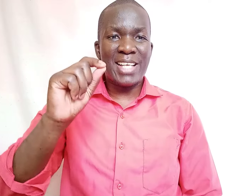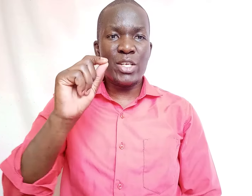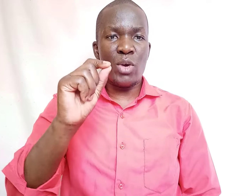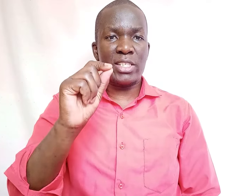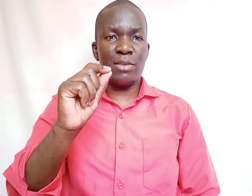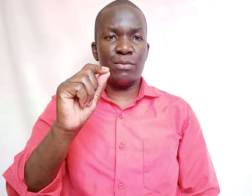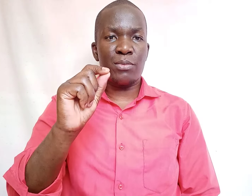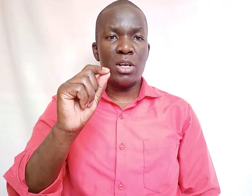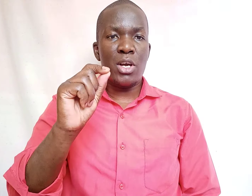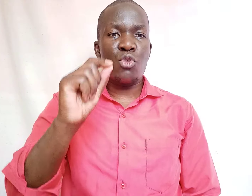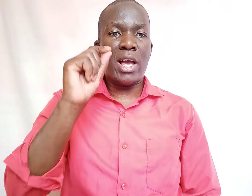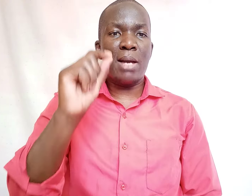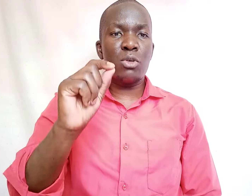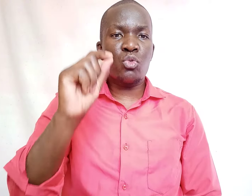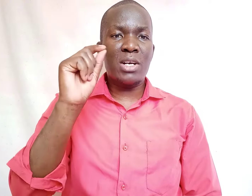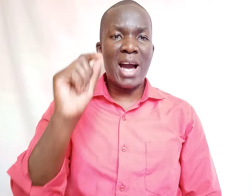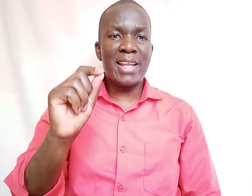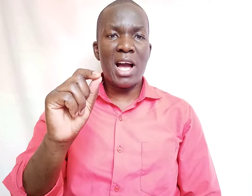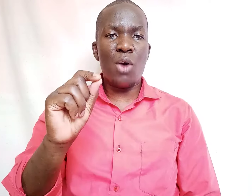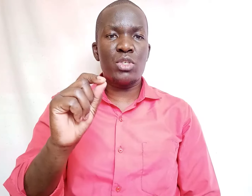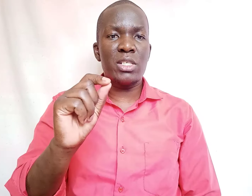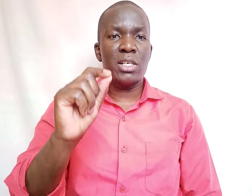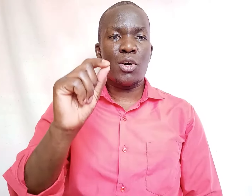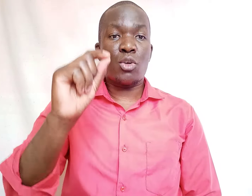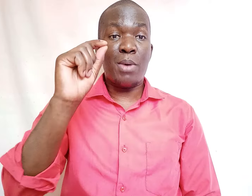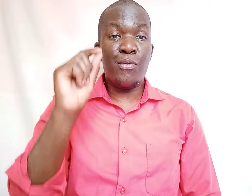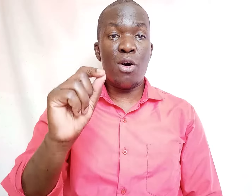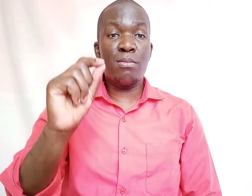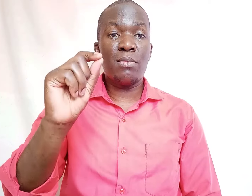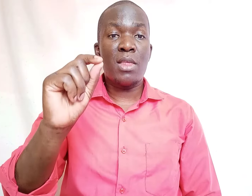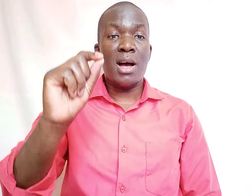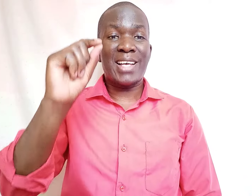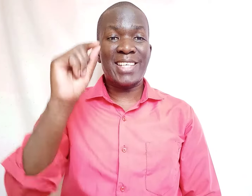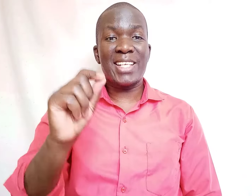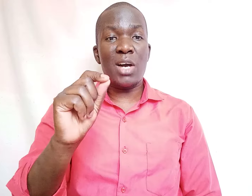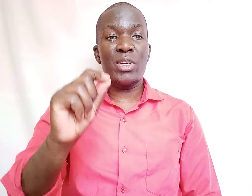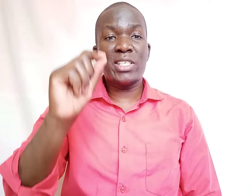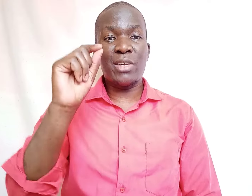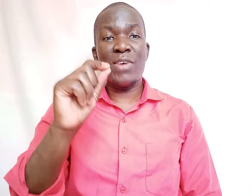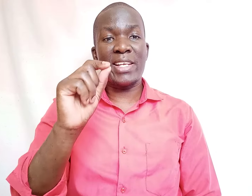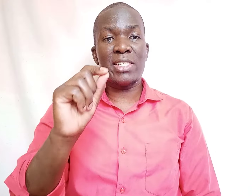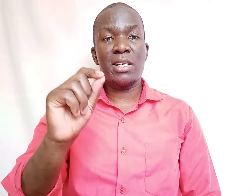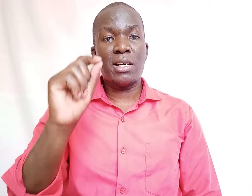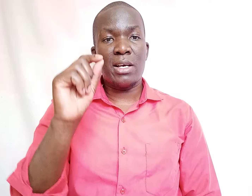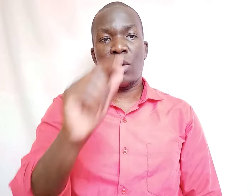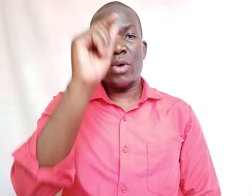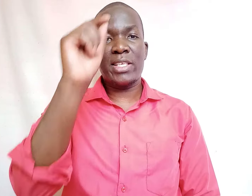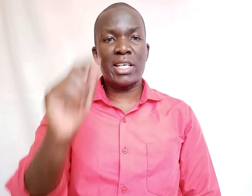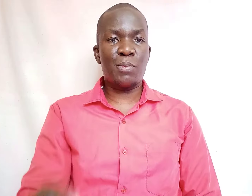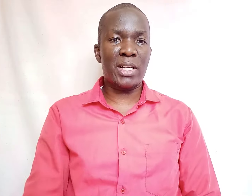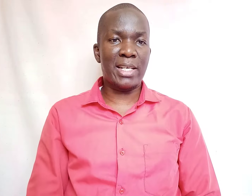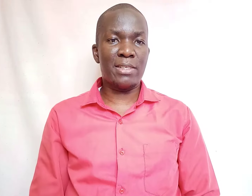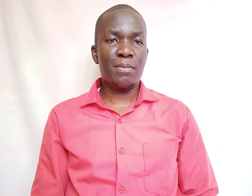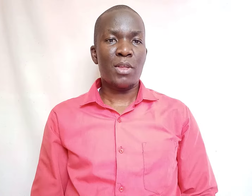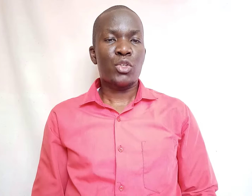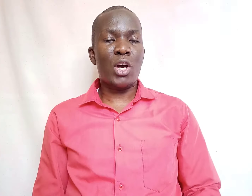understand yourself, you are able to carry out or perform a sign language event the way it's expected. So I